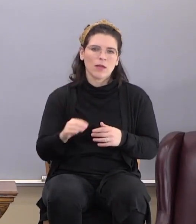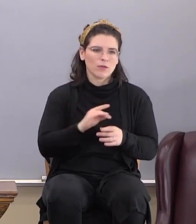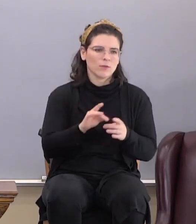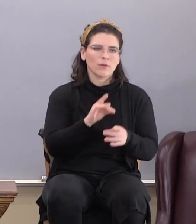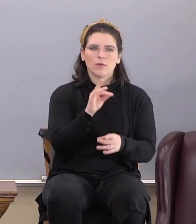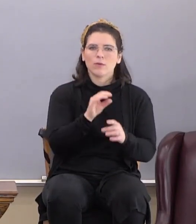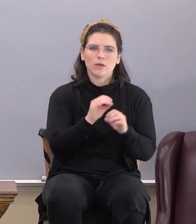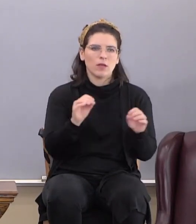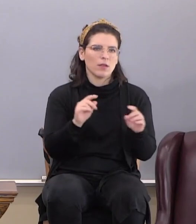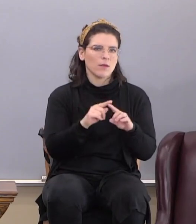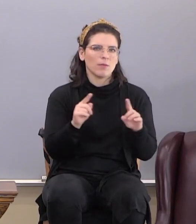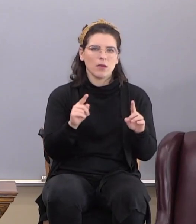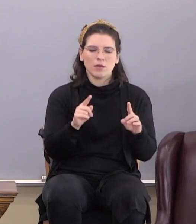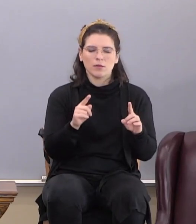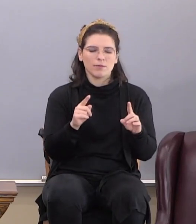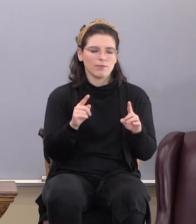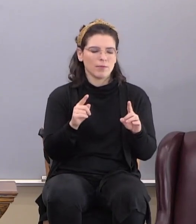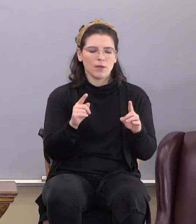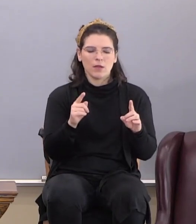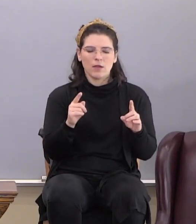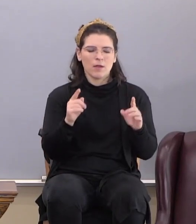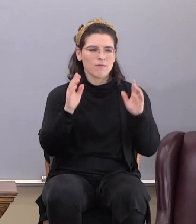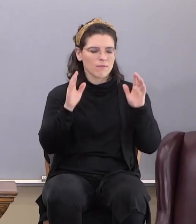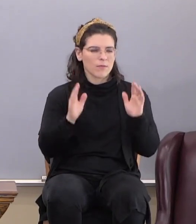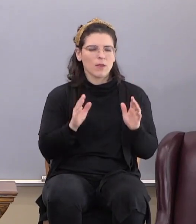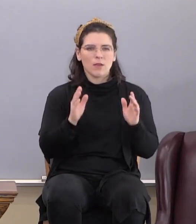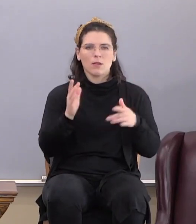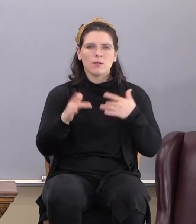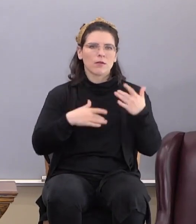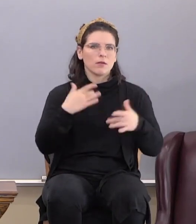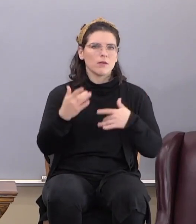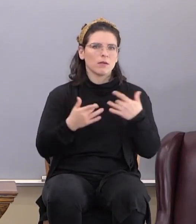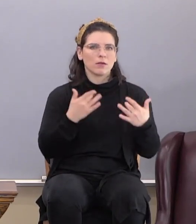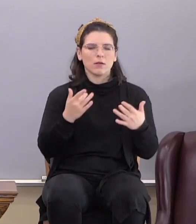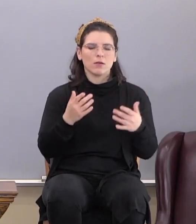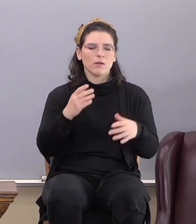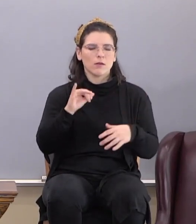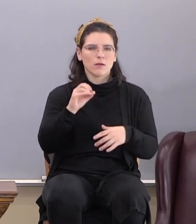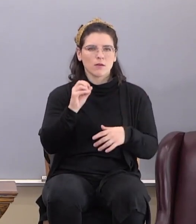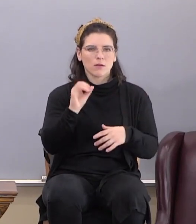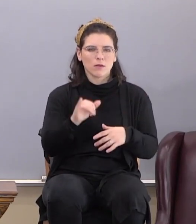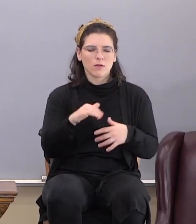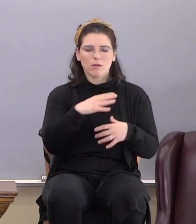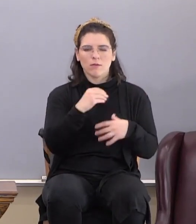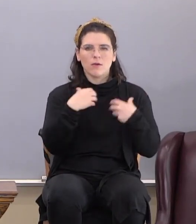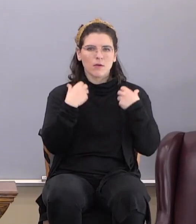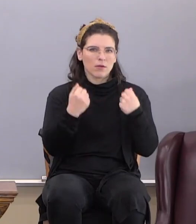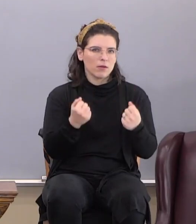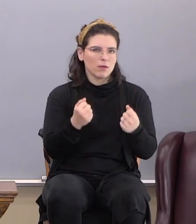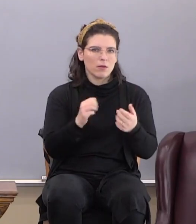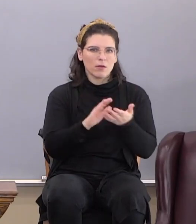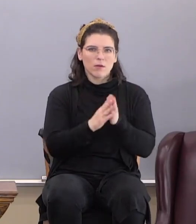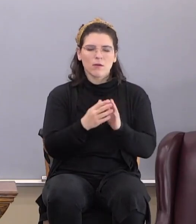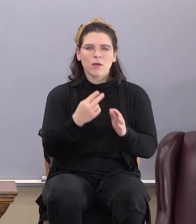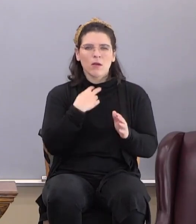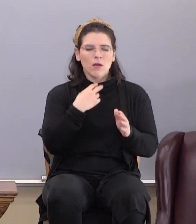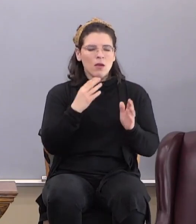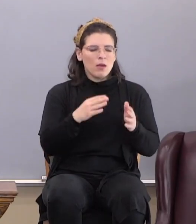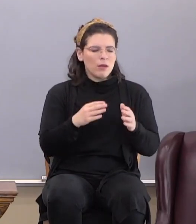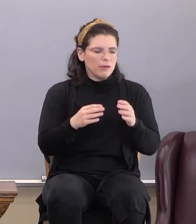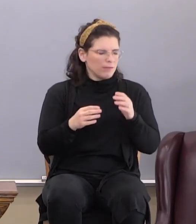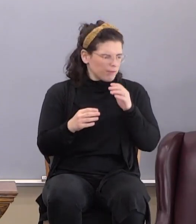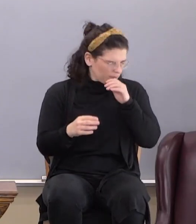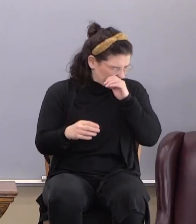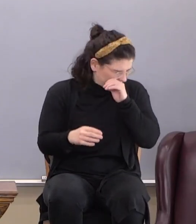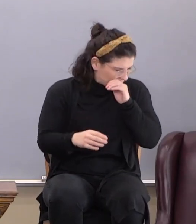nothing but unending rejoicing and joy and confidence. Don't fall victim to that. We are free to